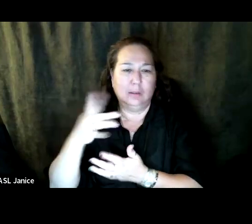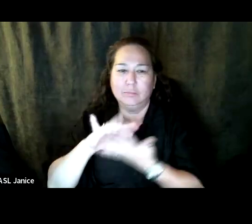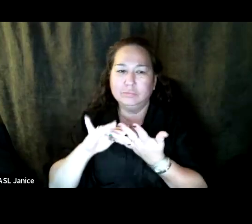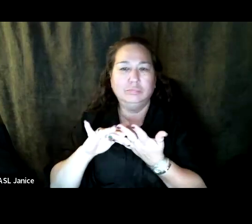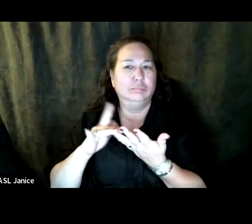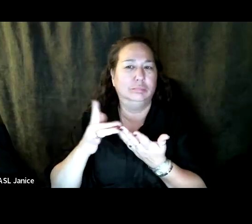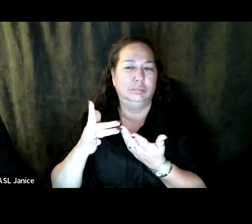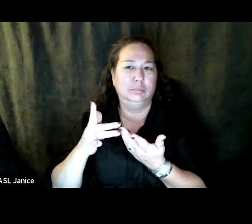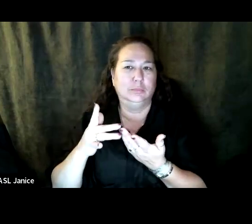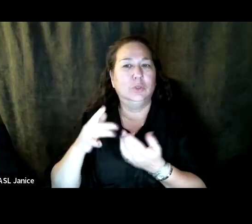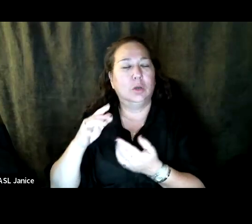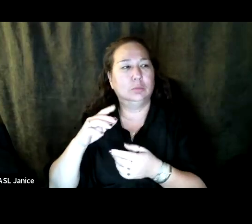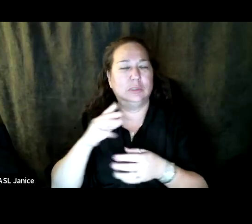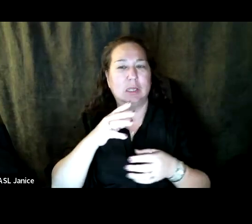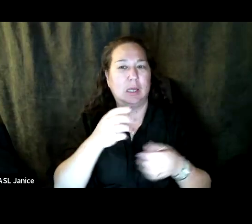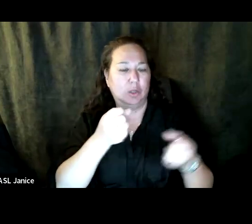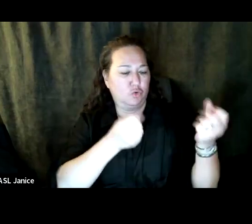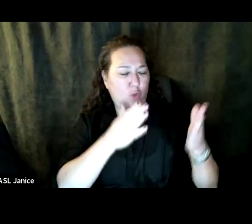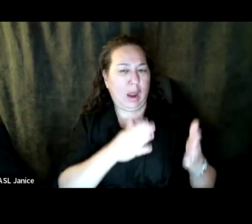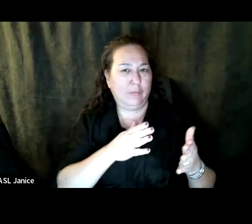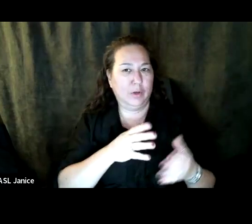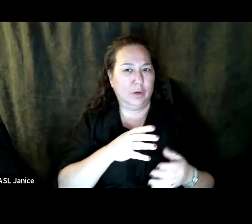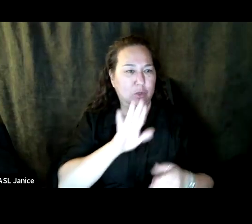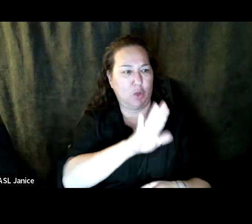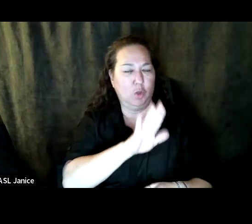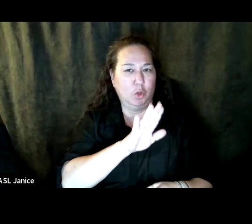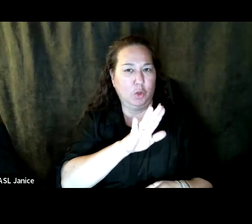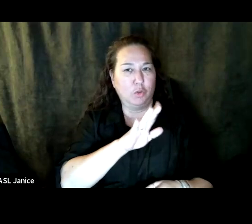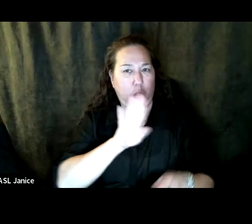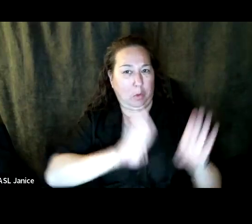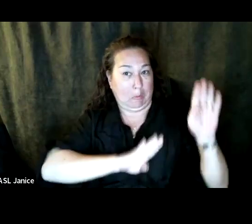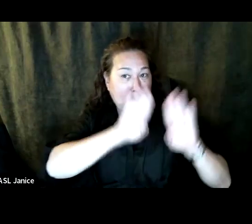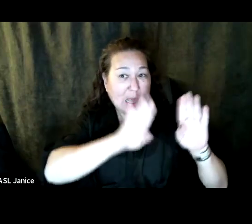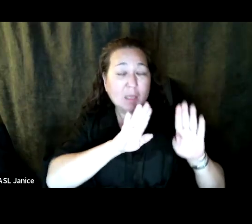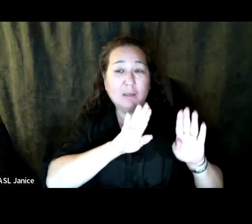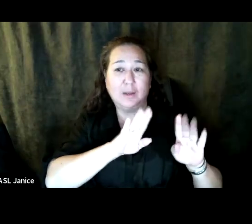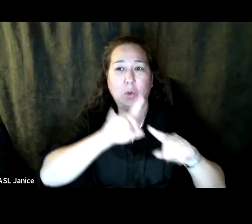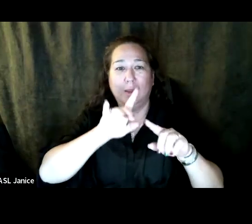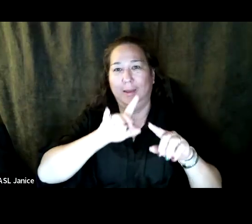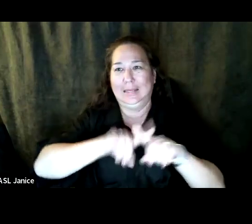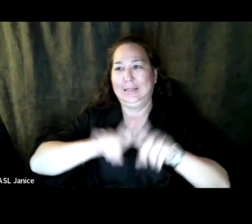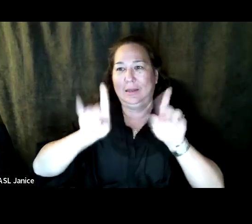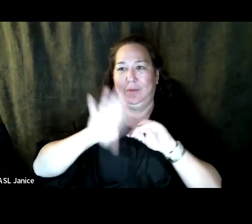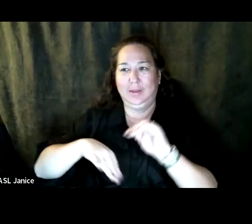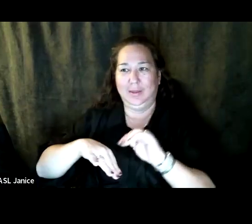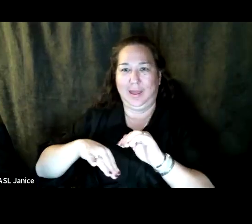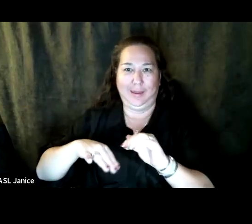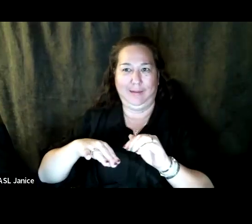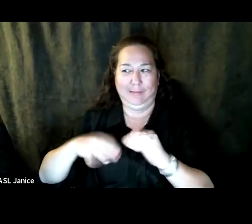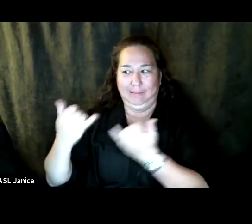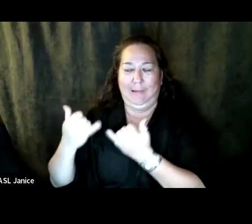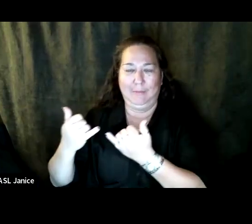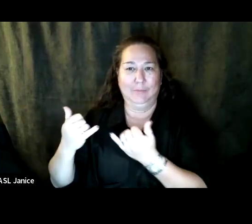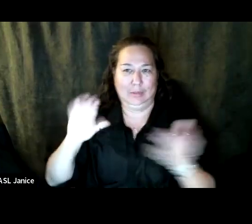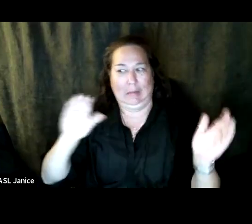bid on is different than what they did on the first day of school. And we're continuing to see that, I think, with, Superintendent, you cited